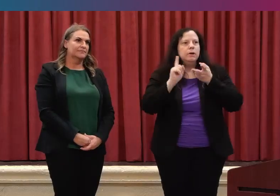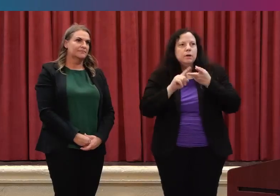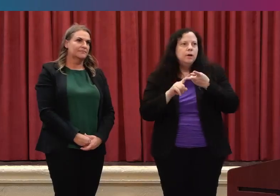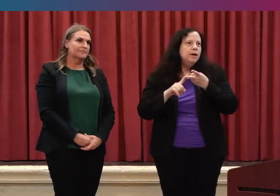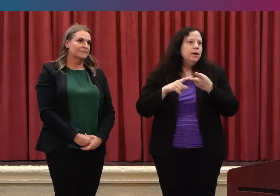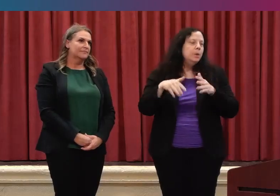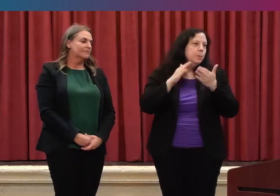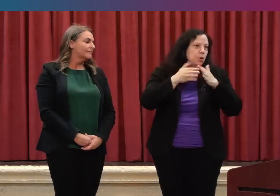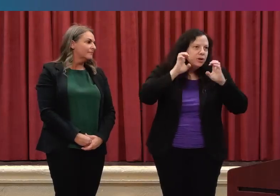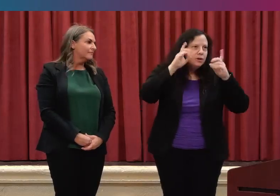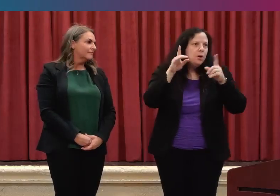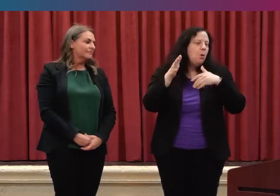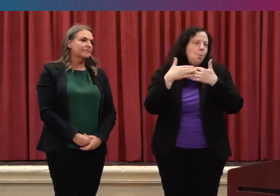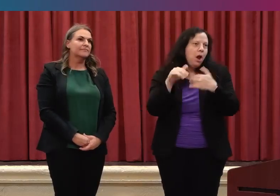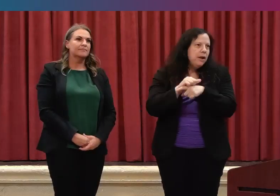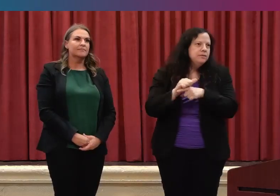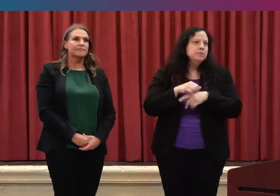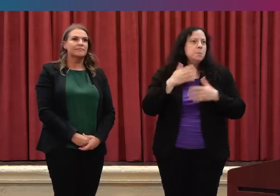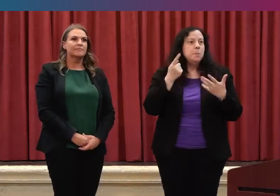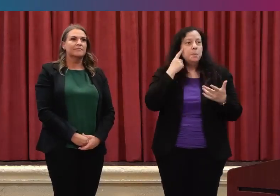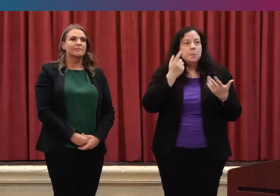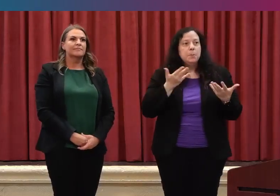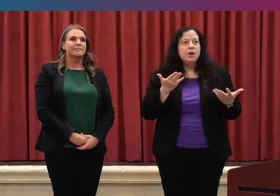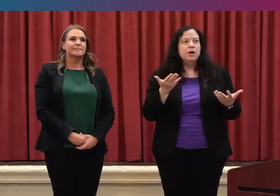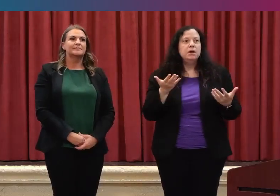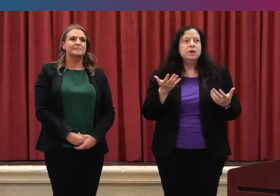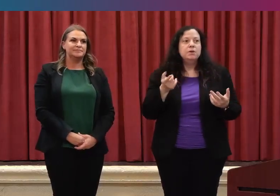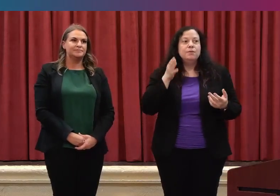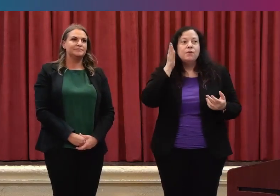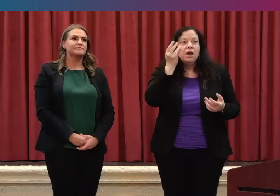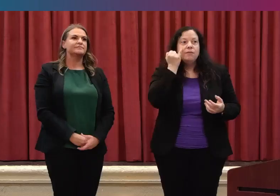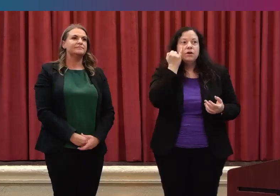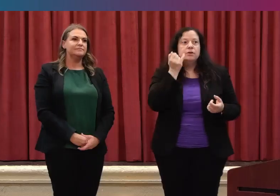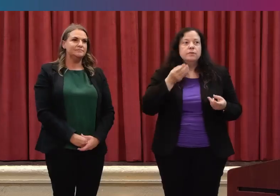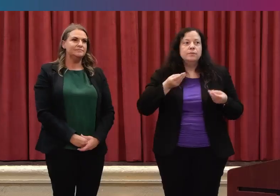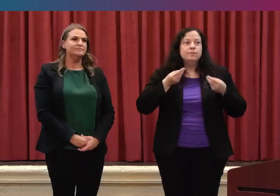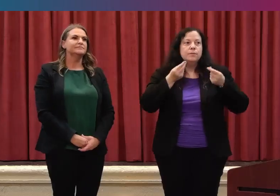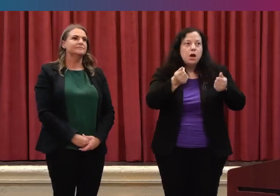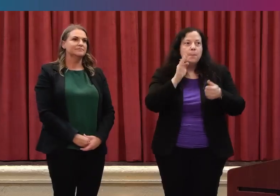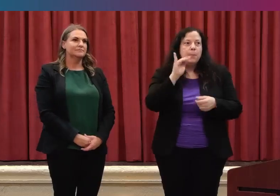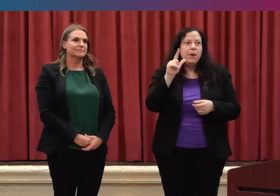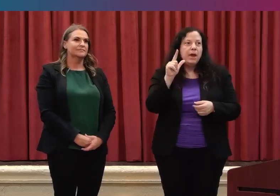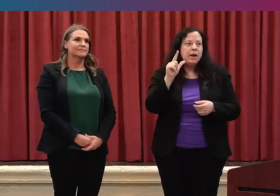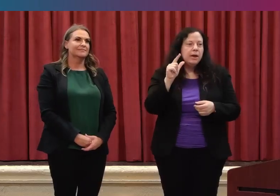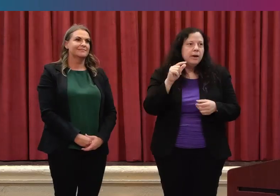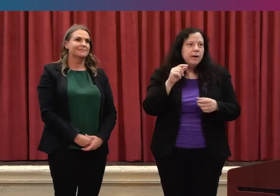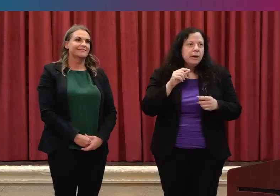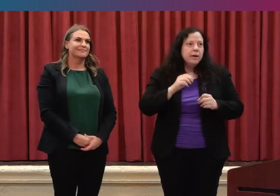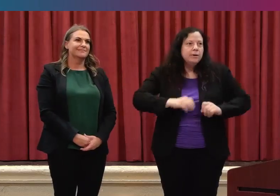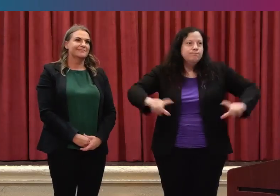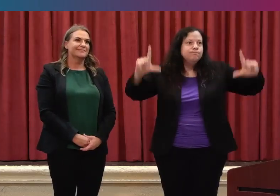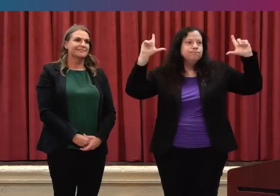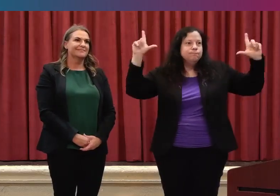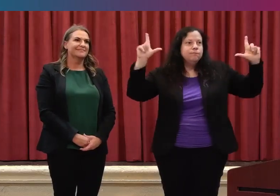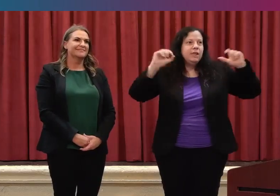advertisement flyers, community education training, maybe in future, a bails